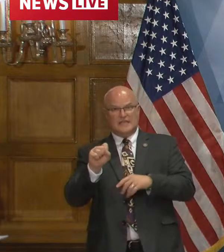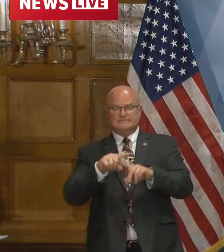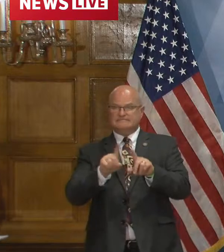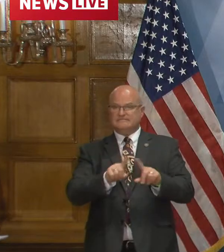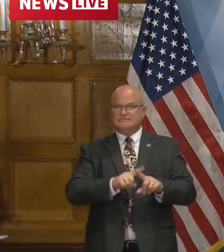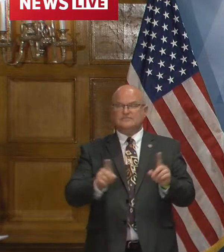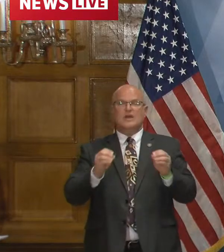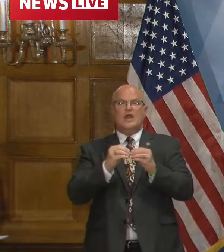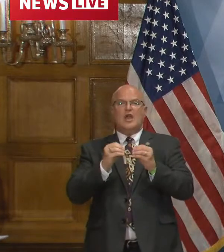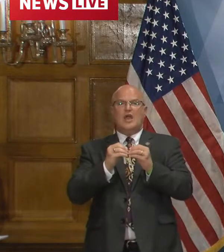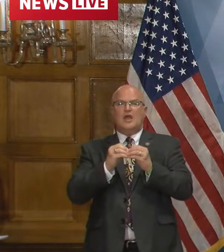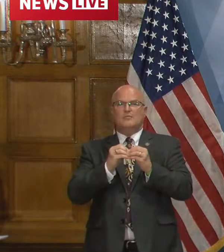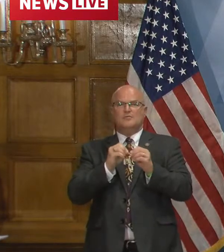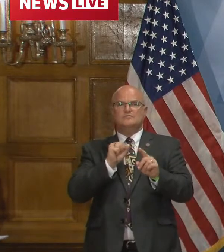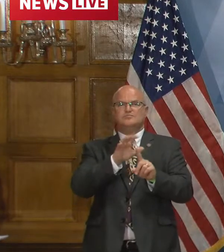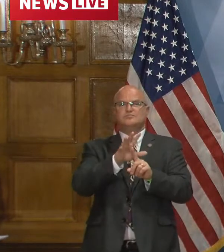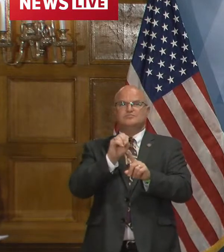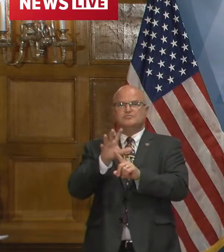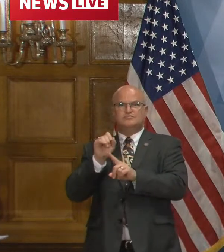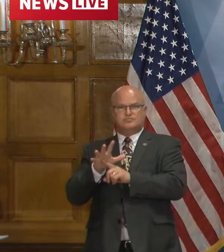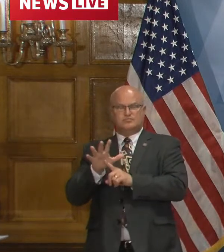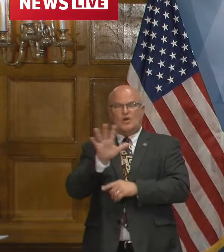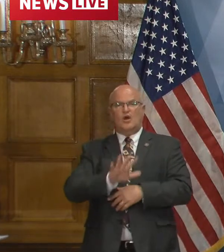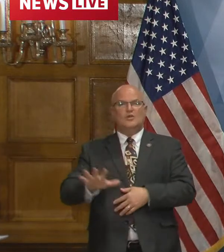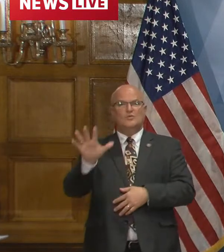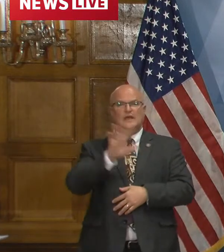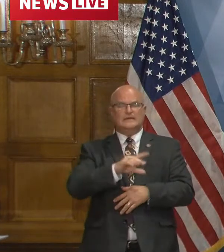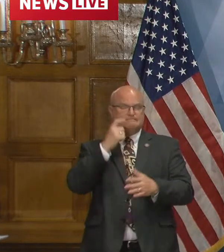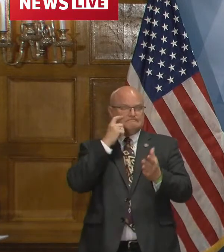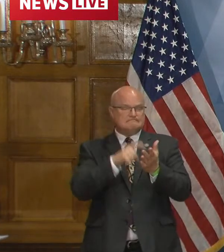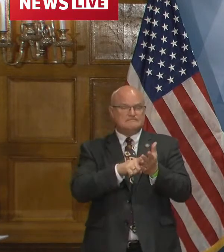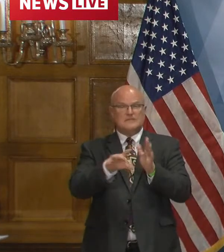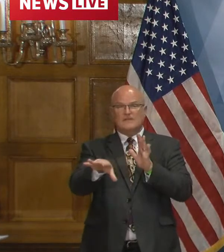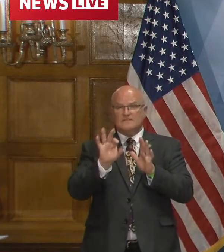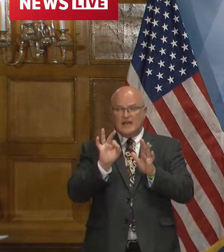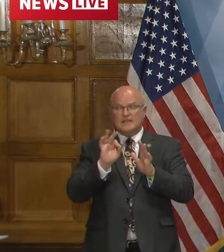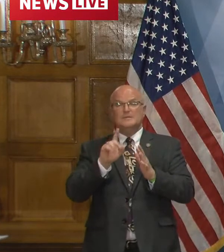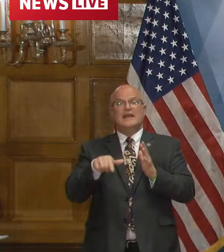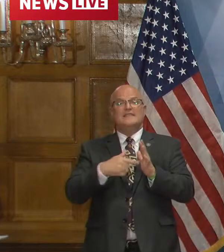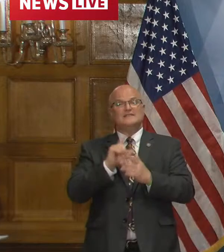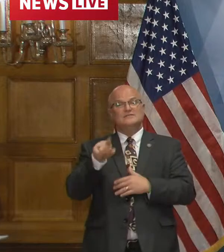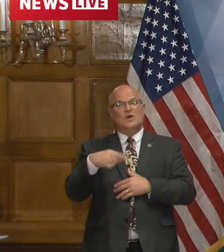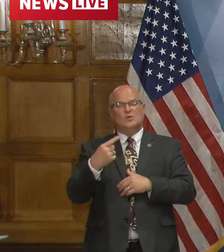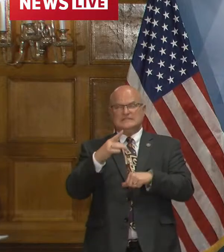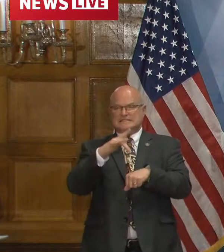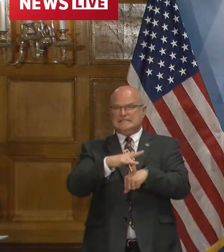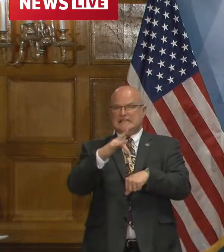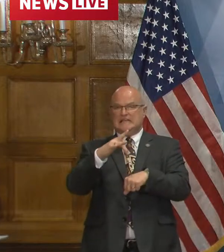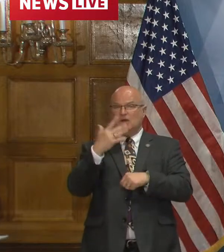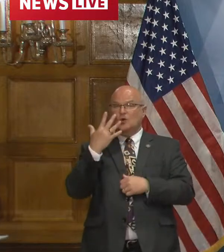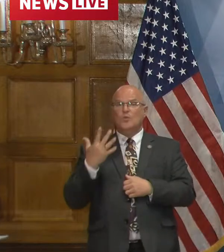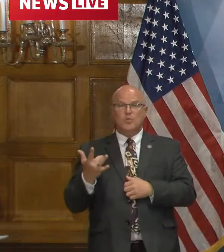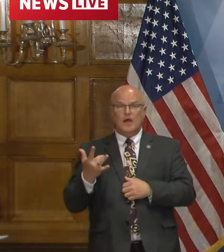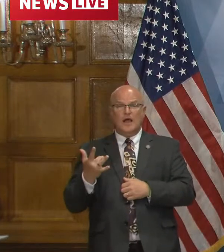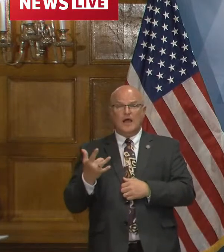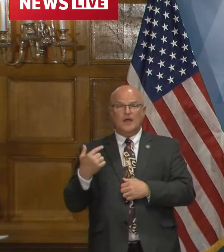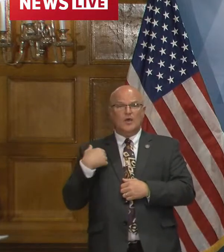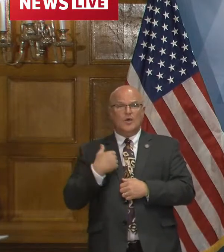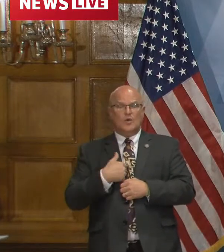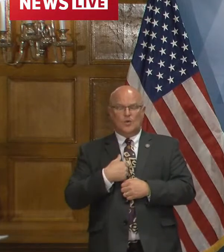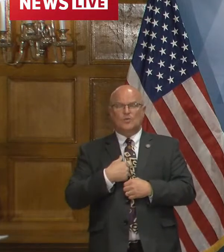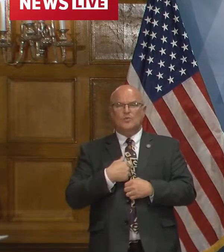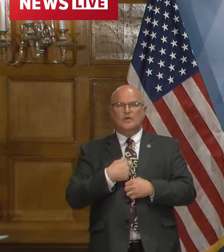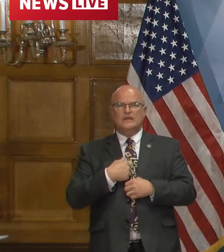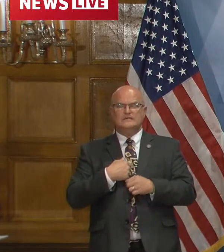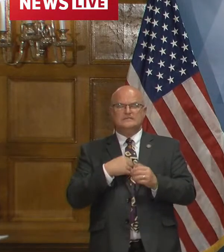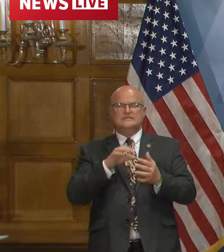They're becoming more prevalent in our ability to isolate them and find them. And this is only the tip of the iceberg, because we're only